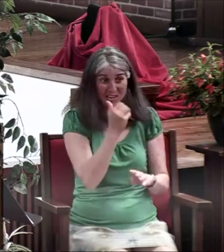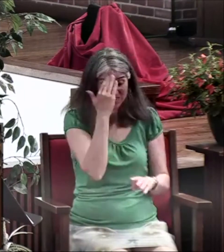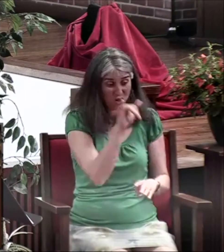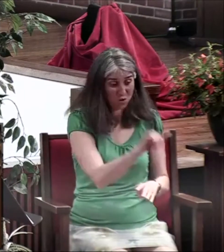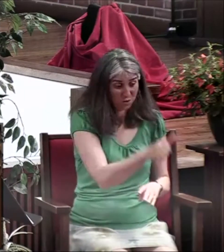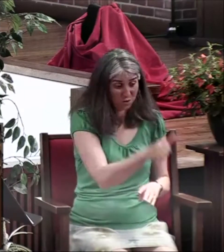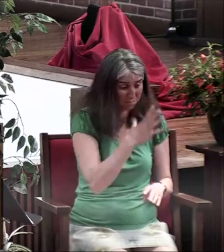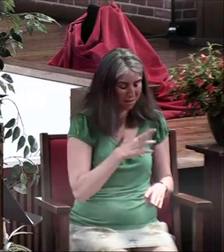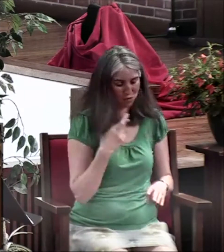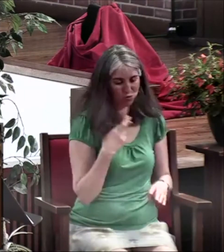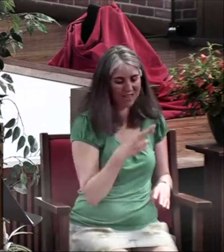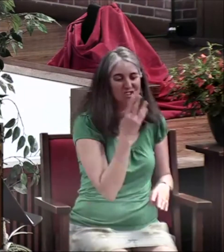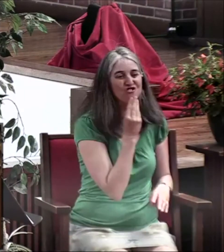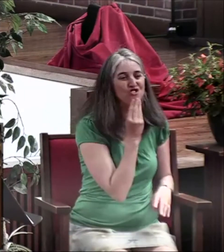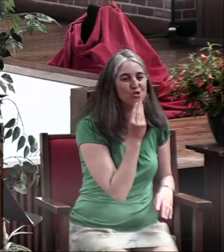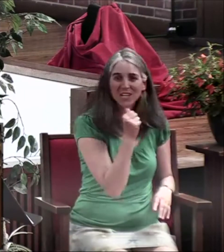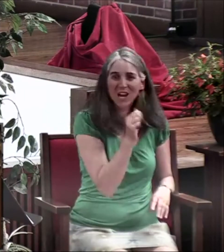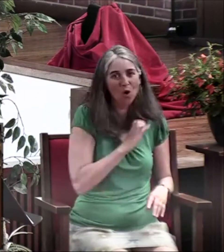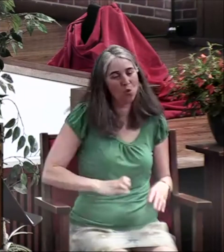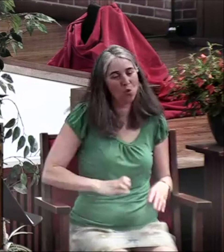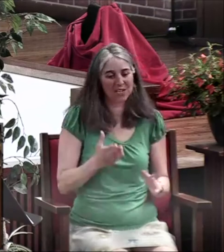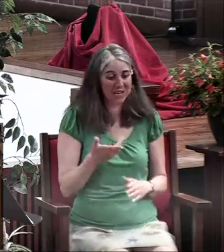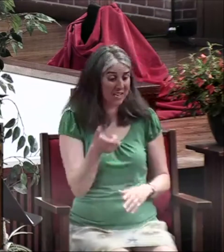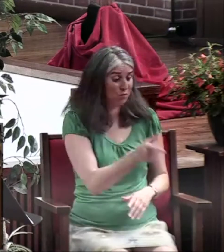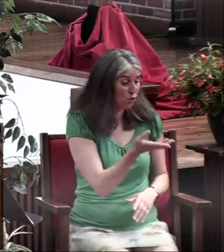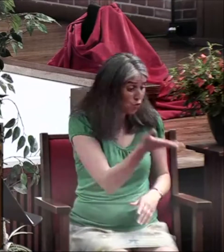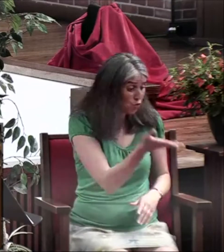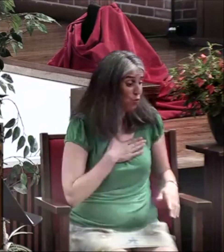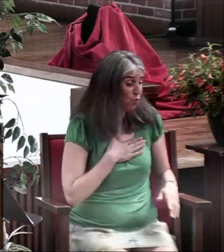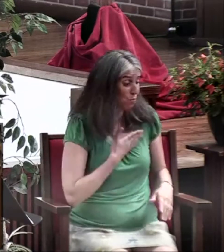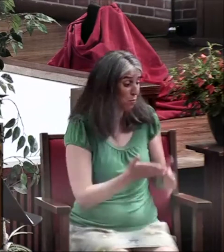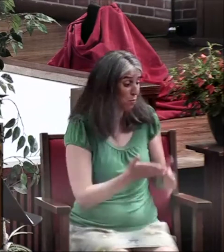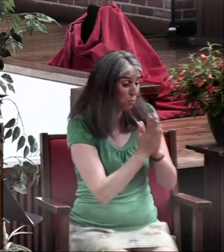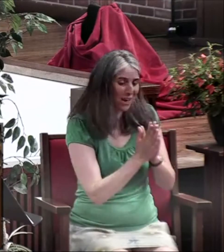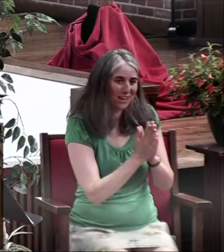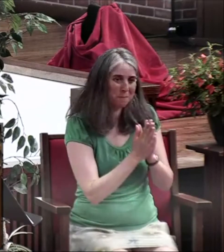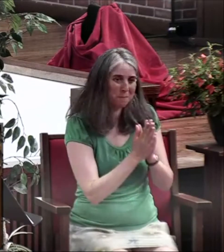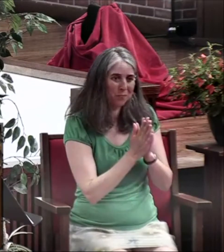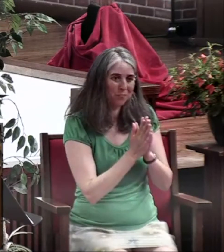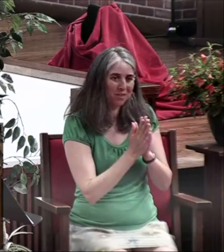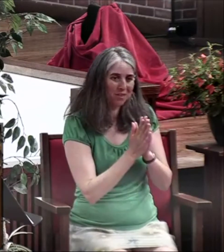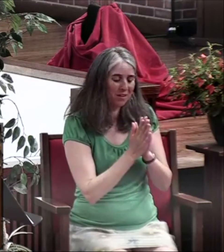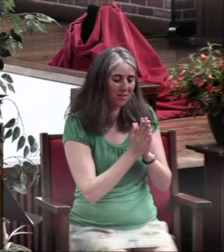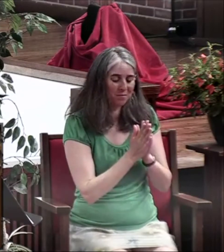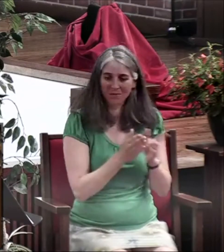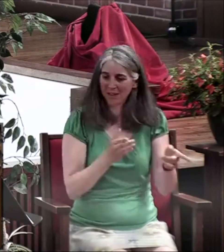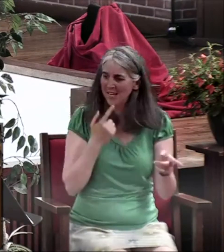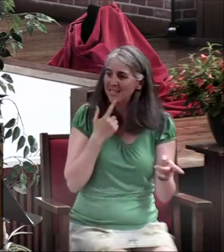Burns' religion. So he looked at Arthur Burns and said, "Would you pray?" And without missing a beat, he said,